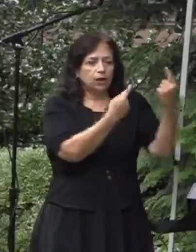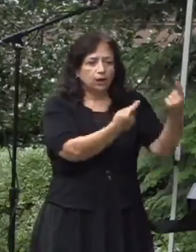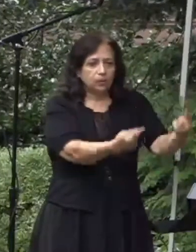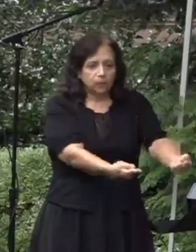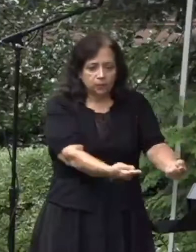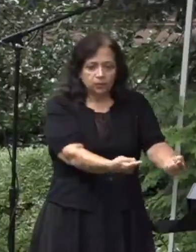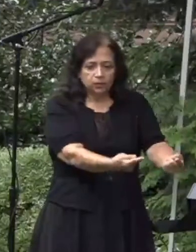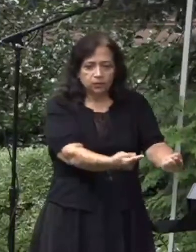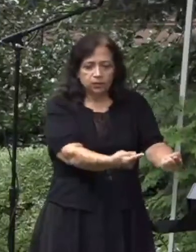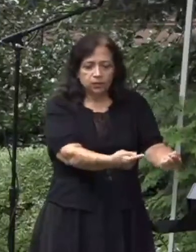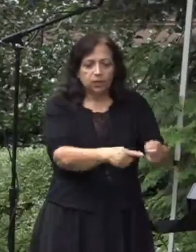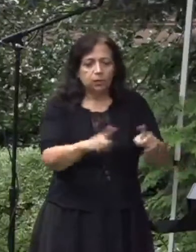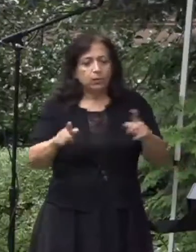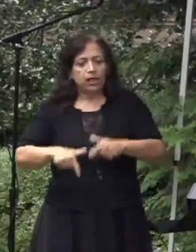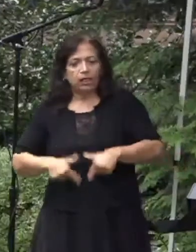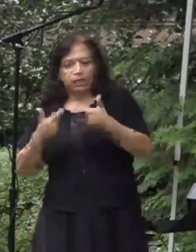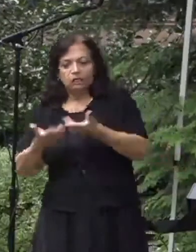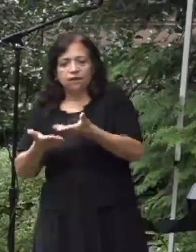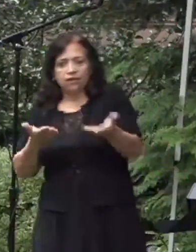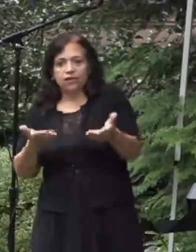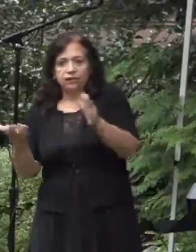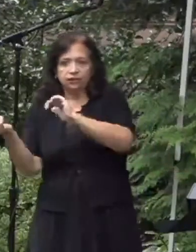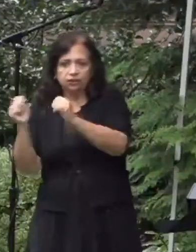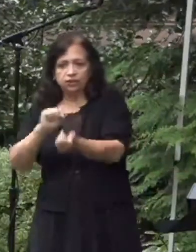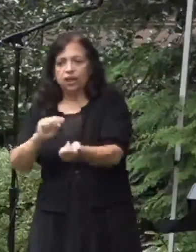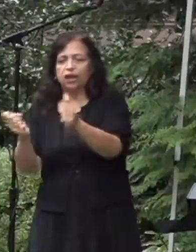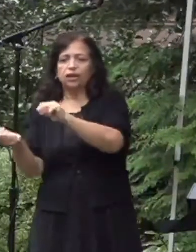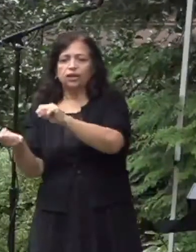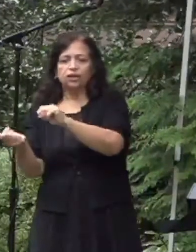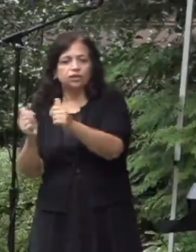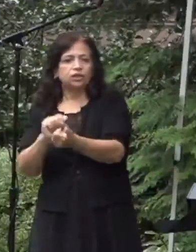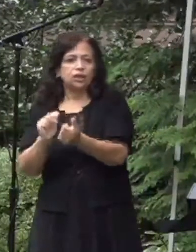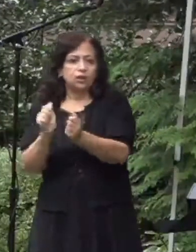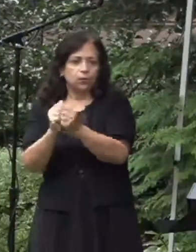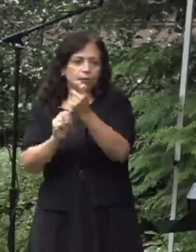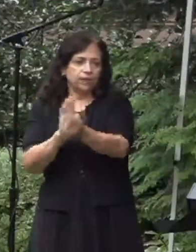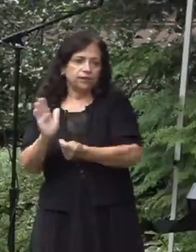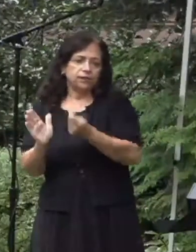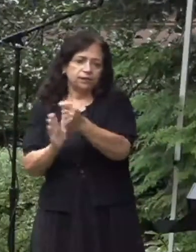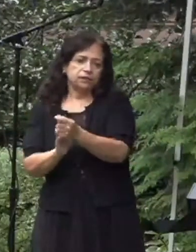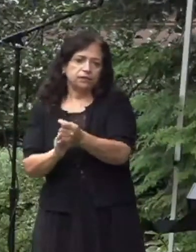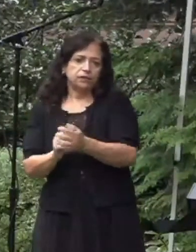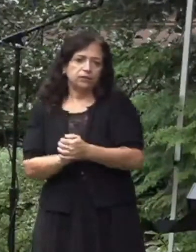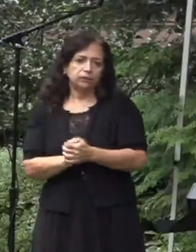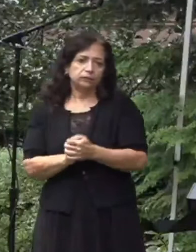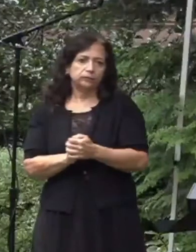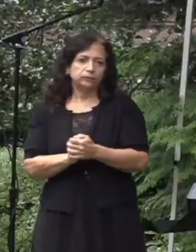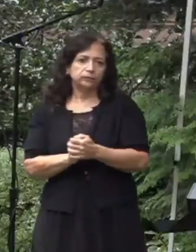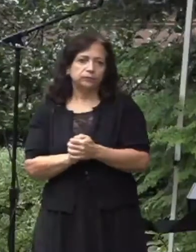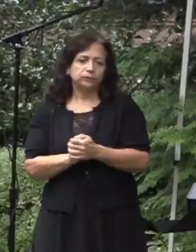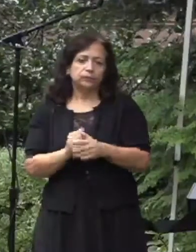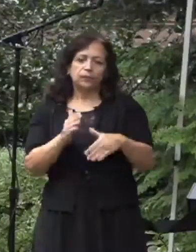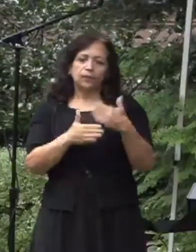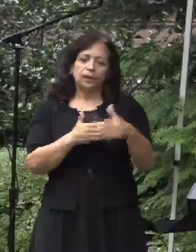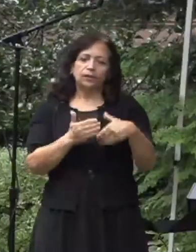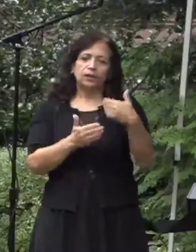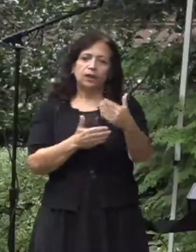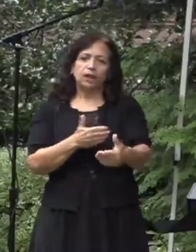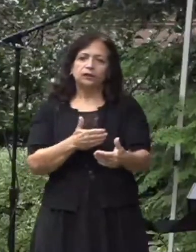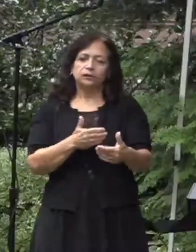was. Living things change with the season. In the next